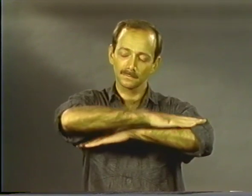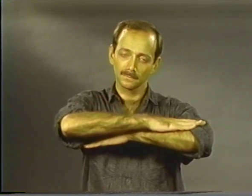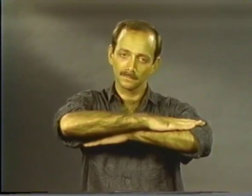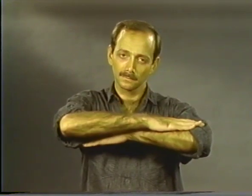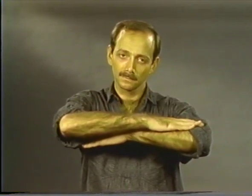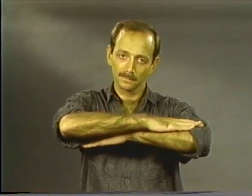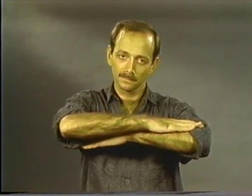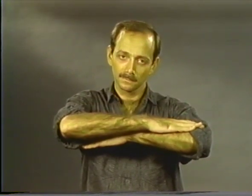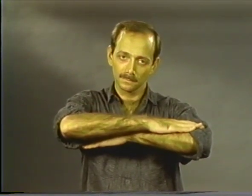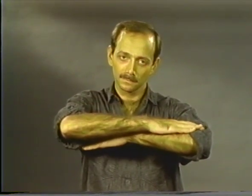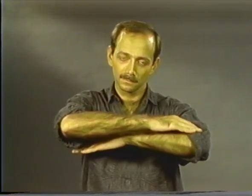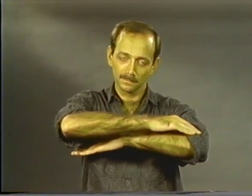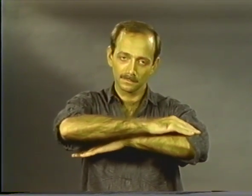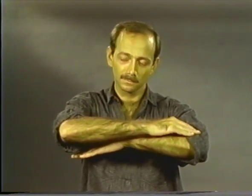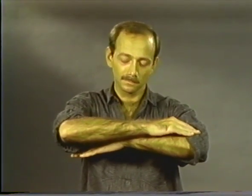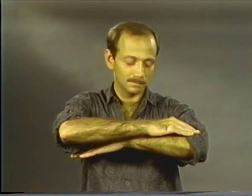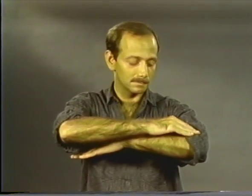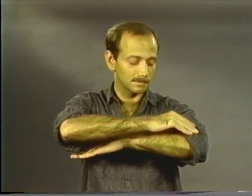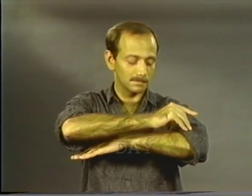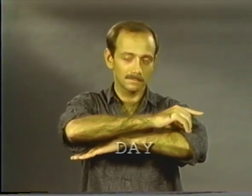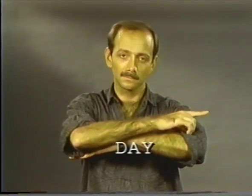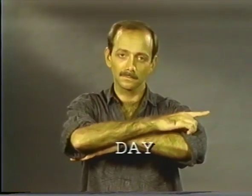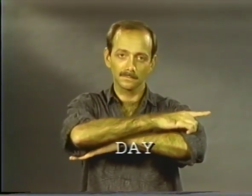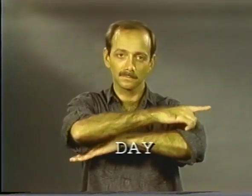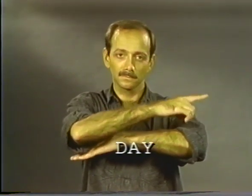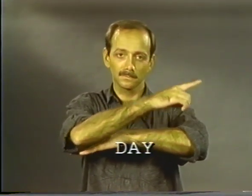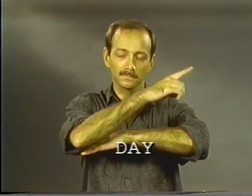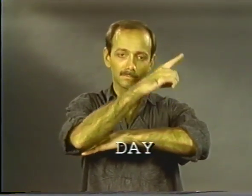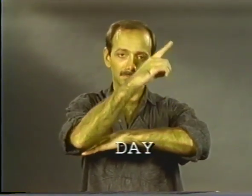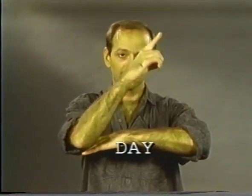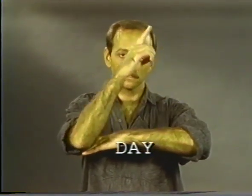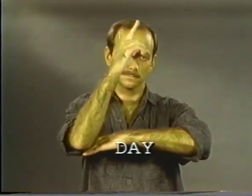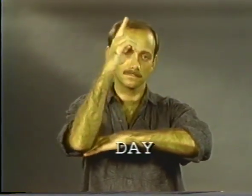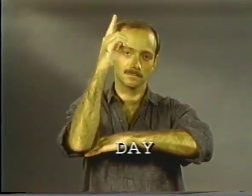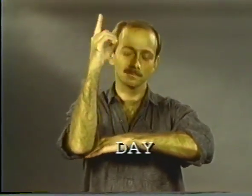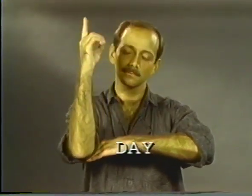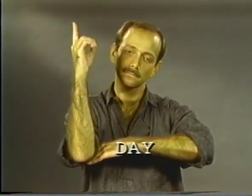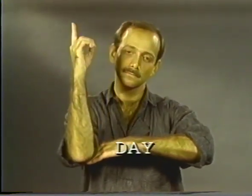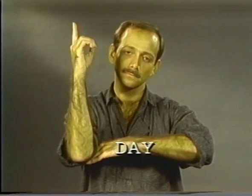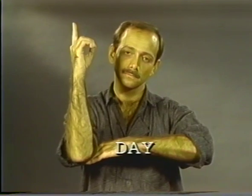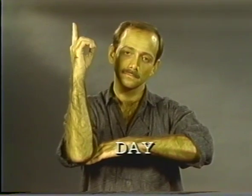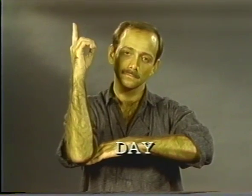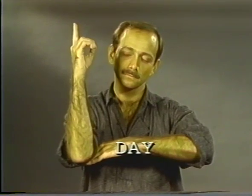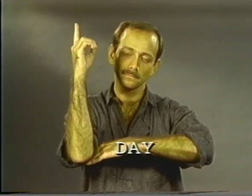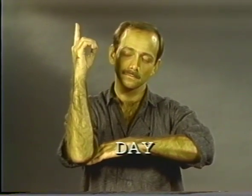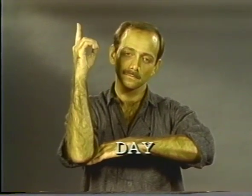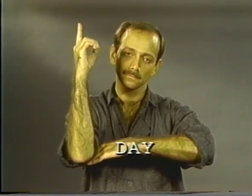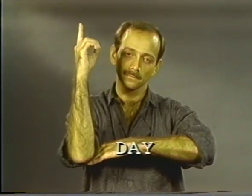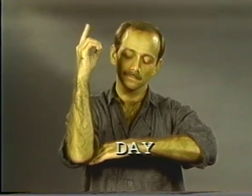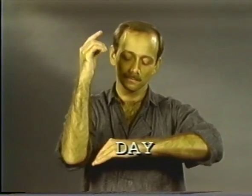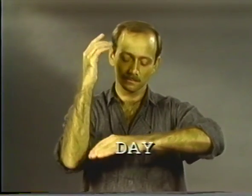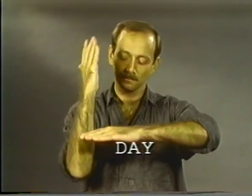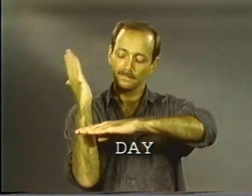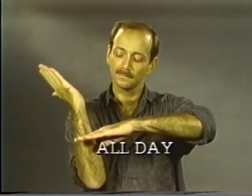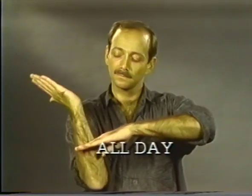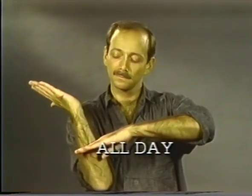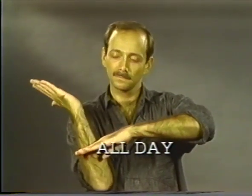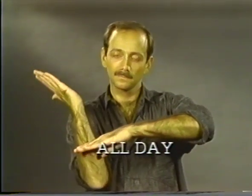over the horizon. Watch the sun move as in the sign day. When you want to say all day, make the sun